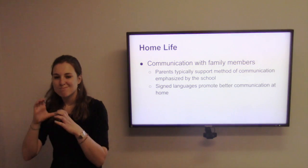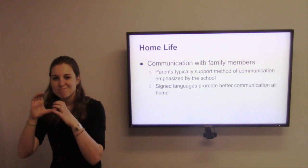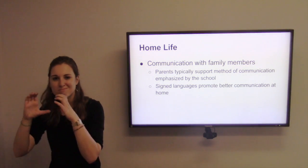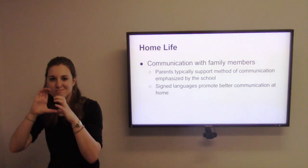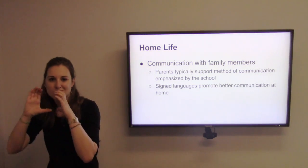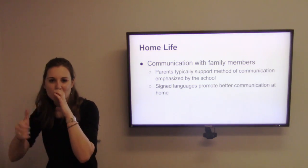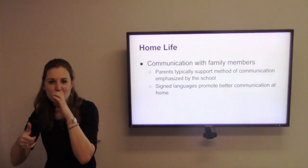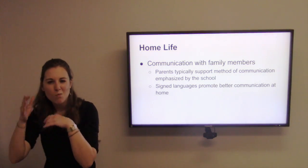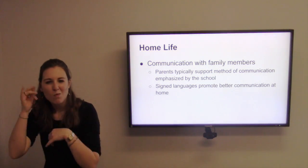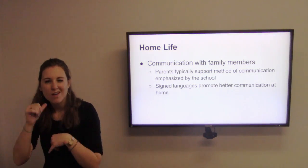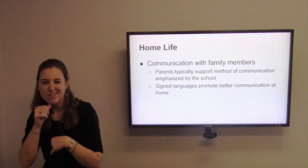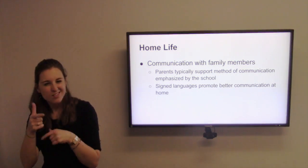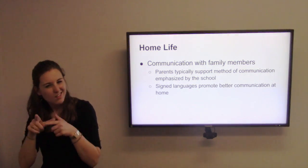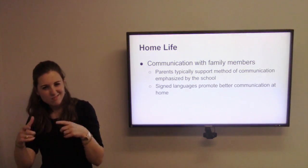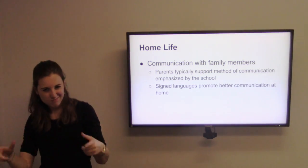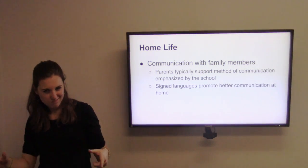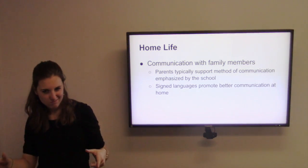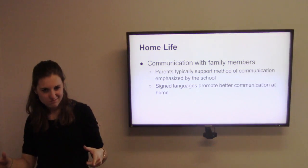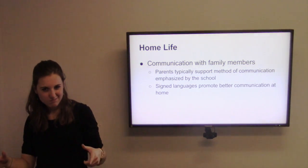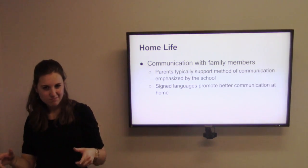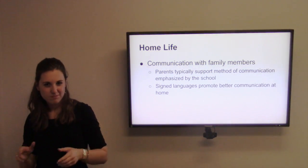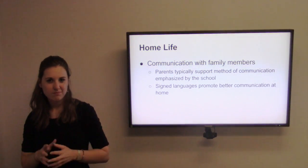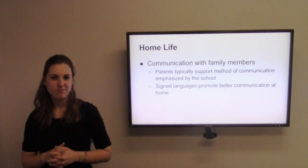Ultimately, communication breaks down because it's not a language.